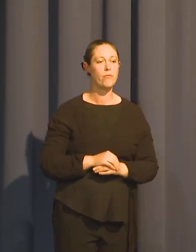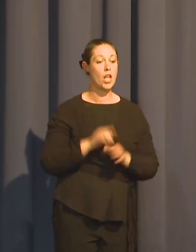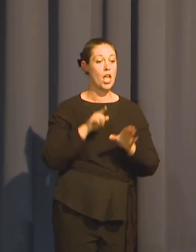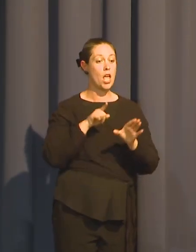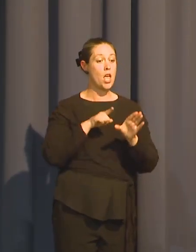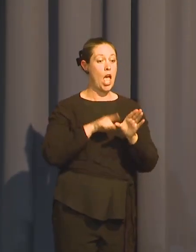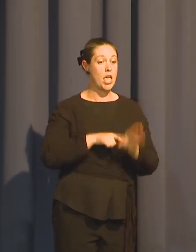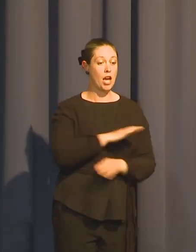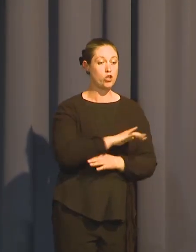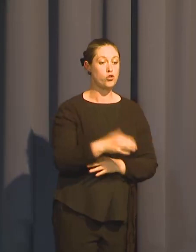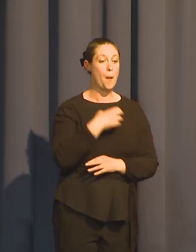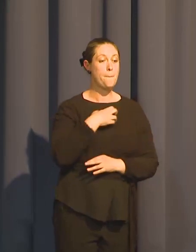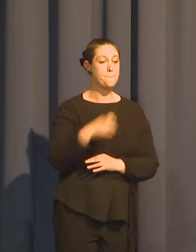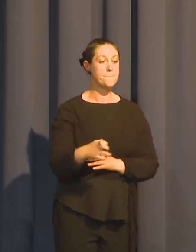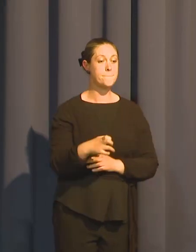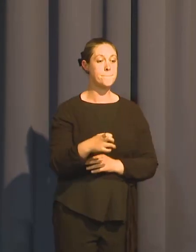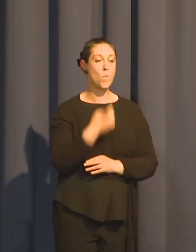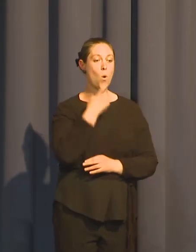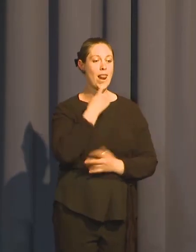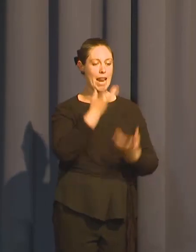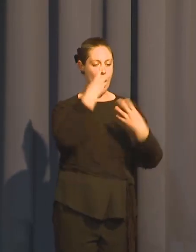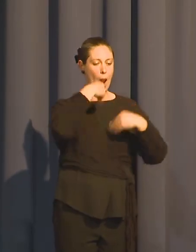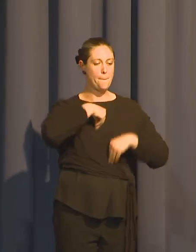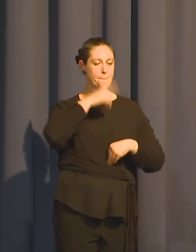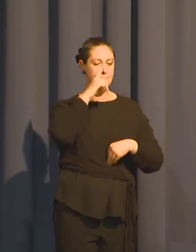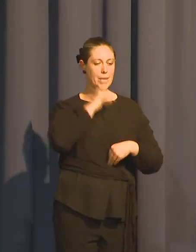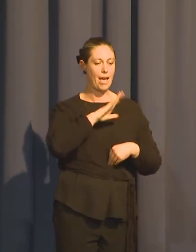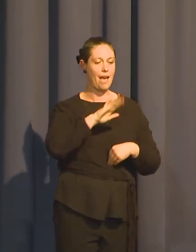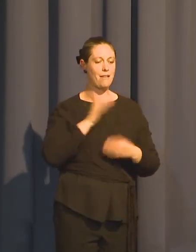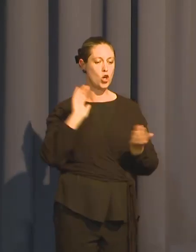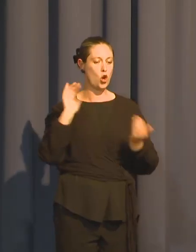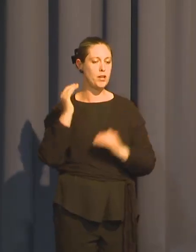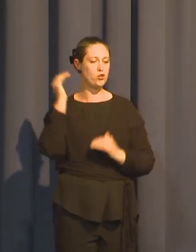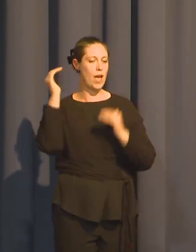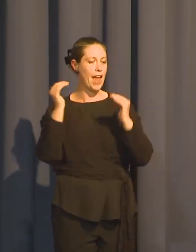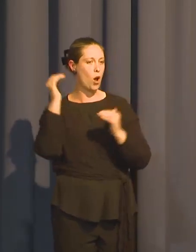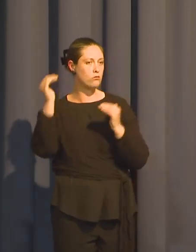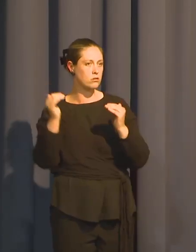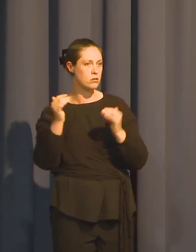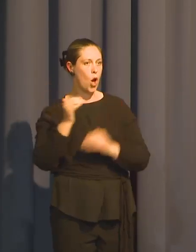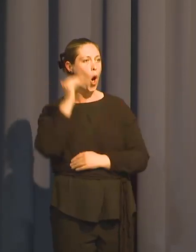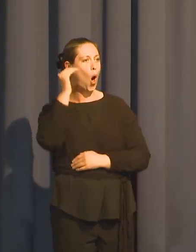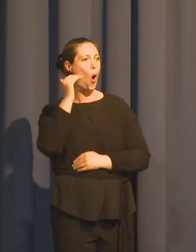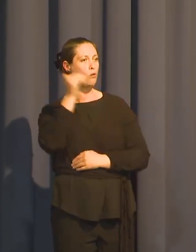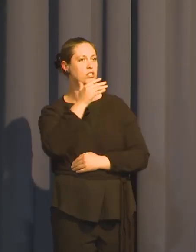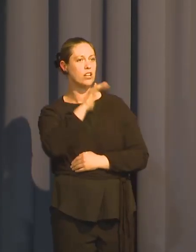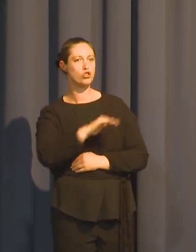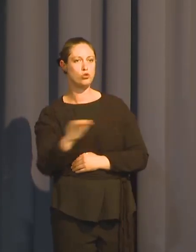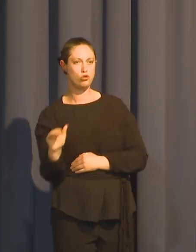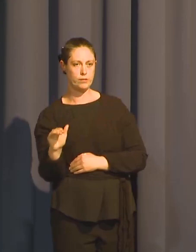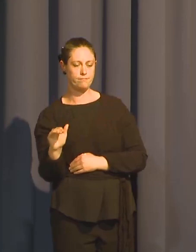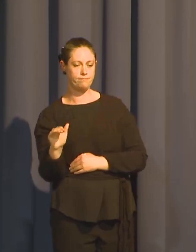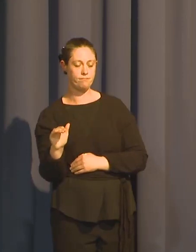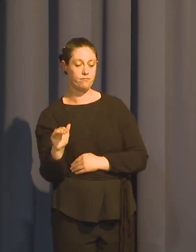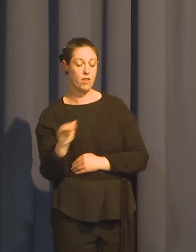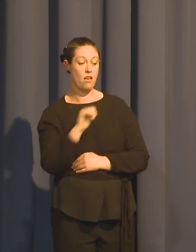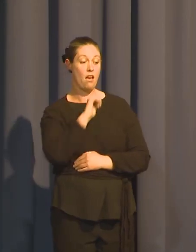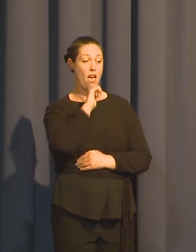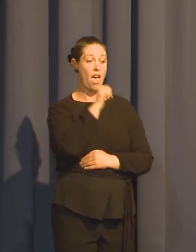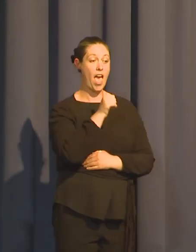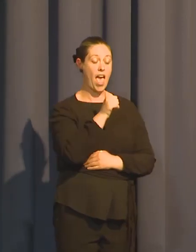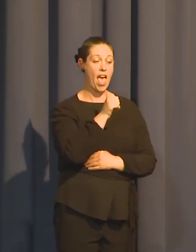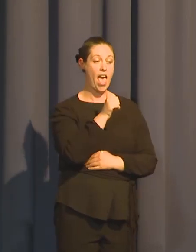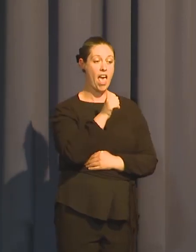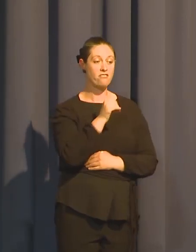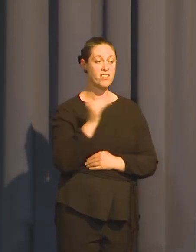absorb more lead than older children and adults, and so they would be the first to show if there was an